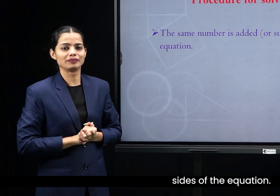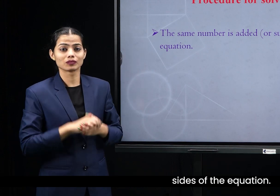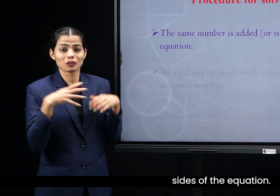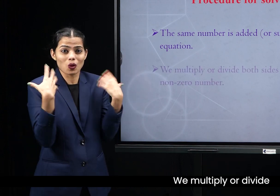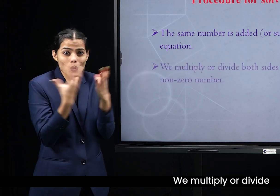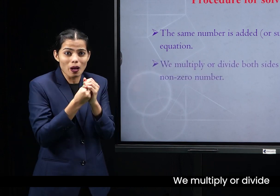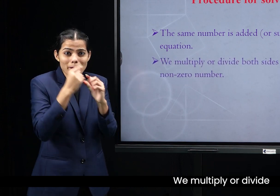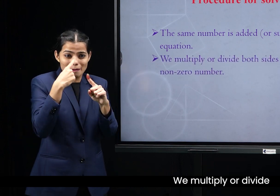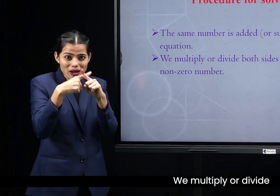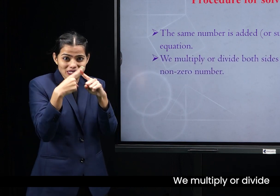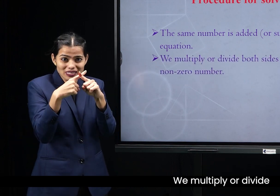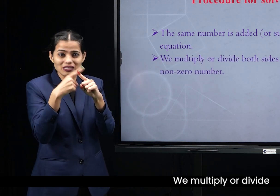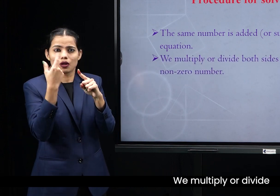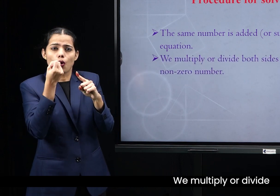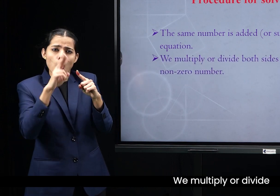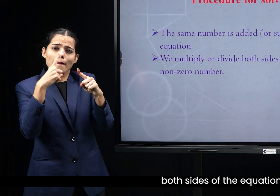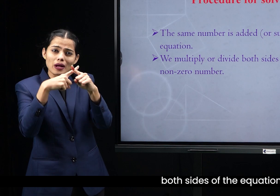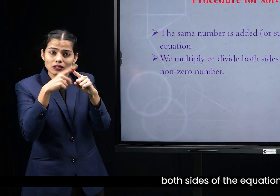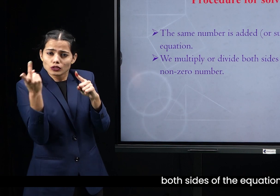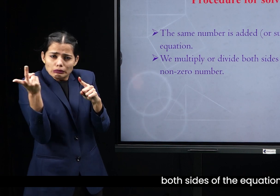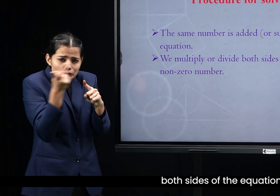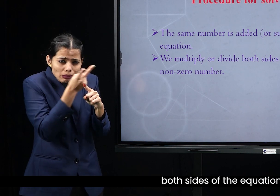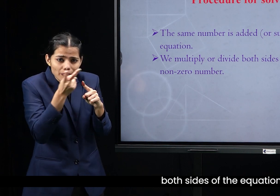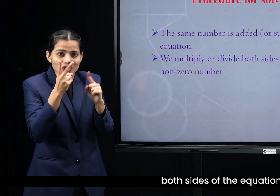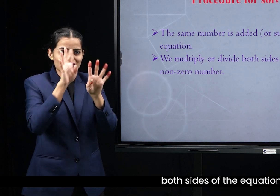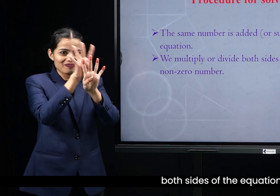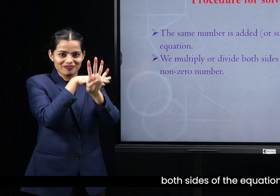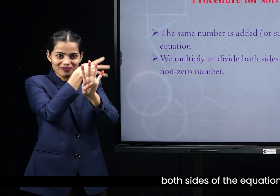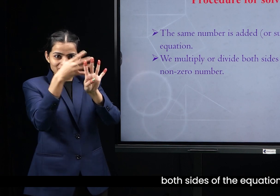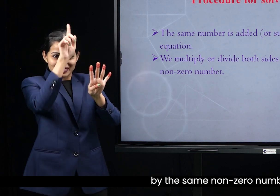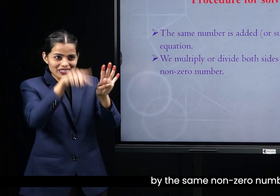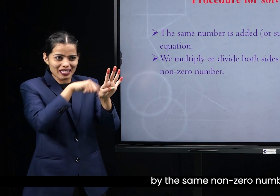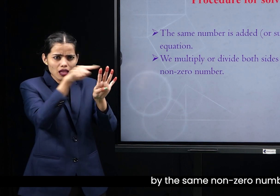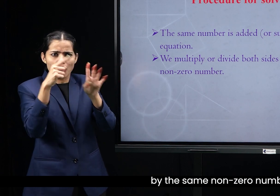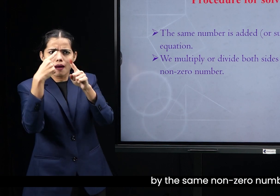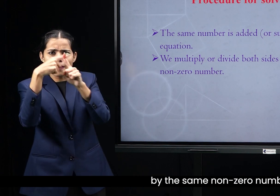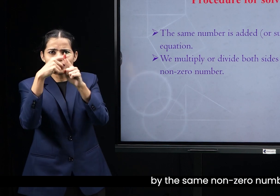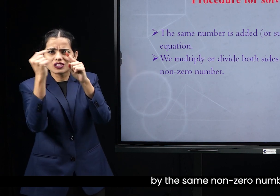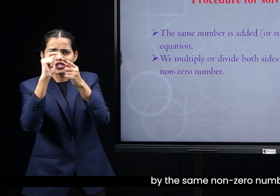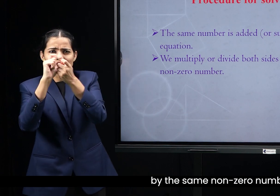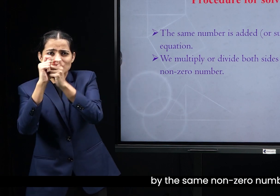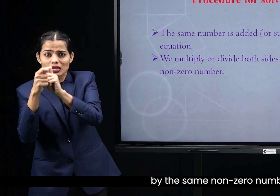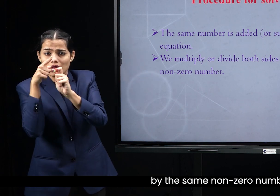We multiply or divide both sides of the equation by the same non-zero number.